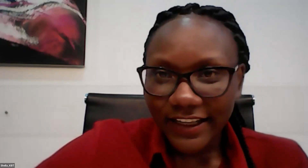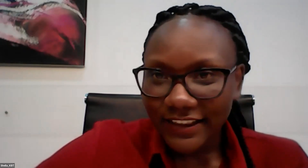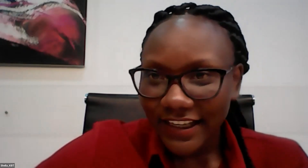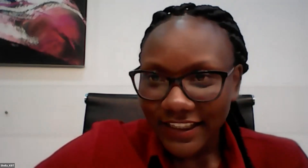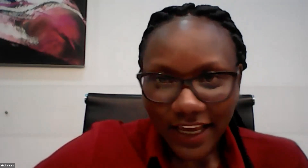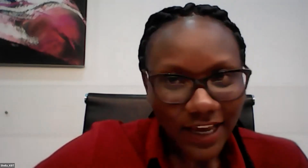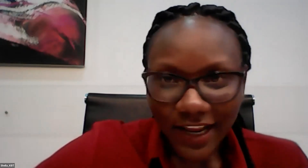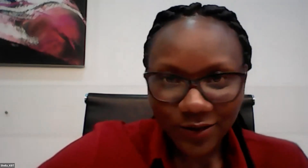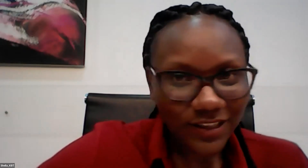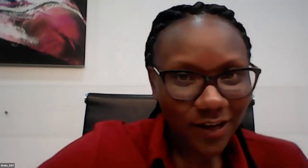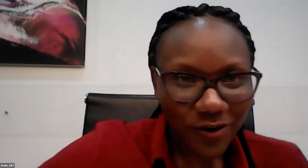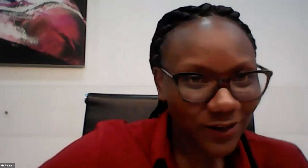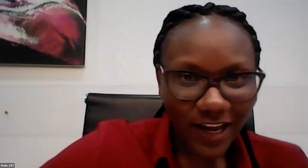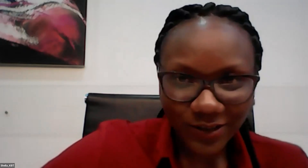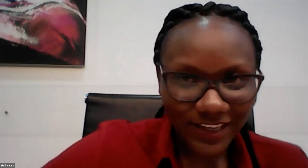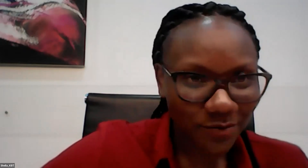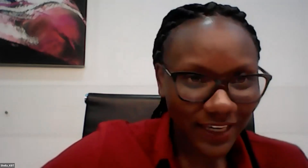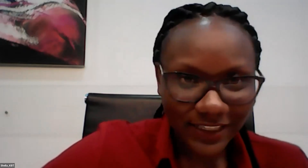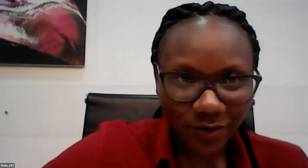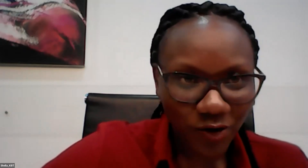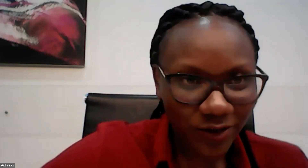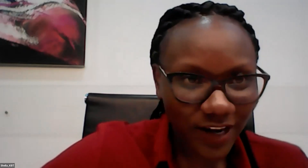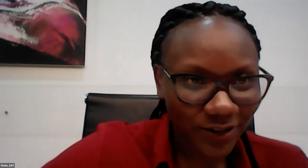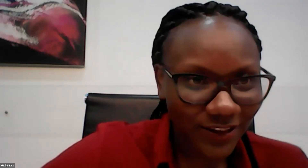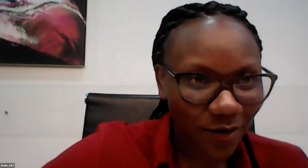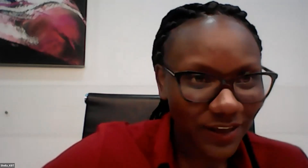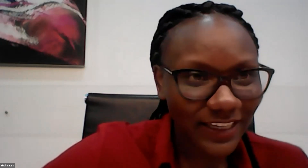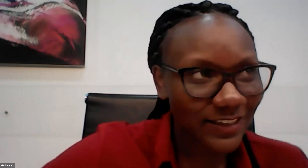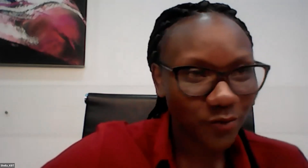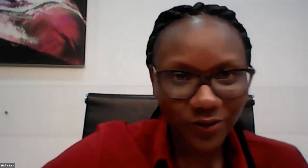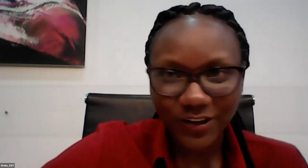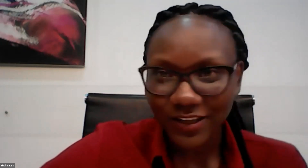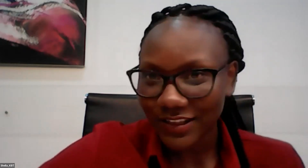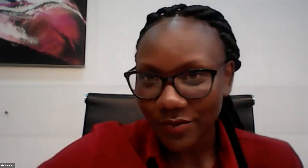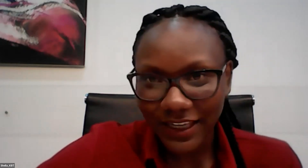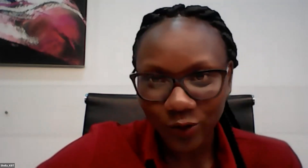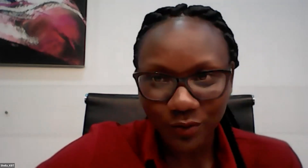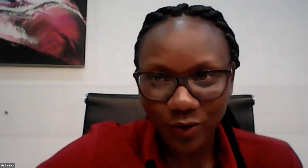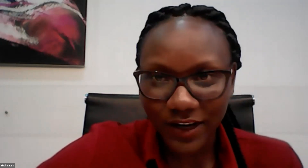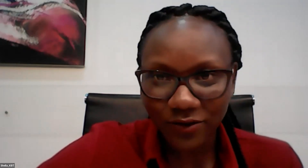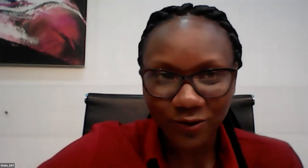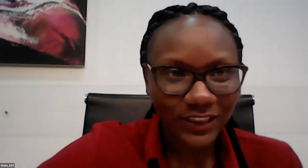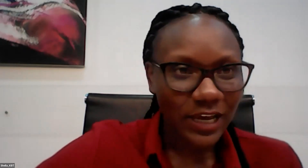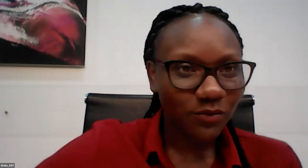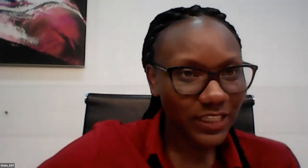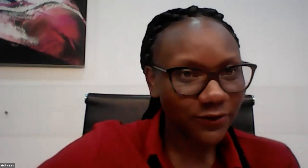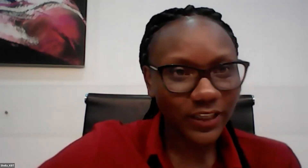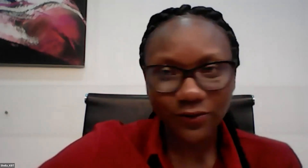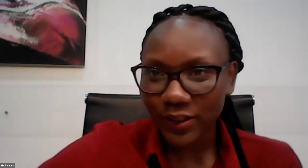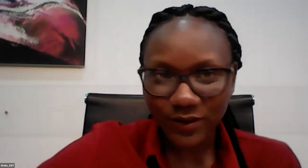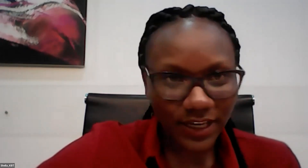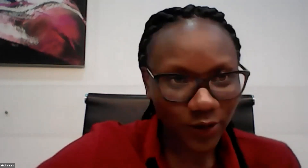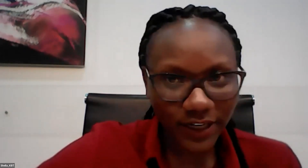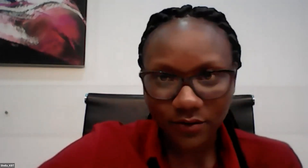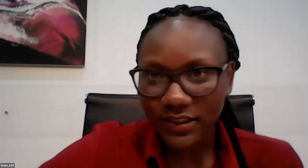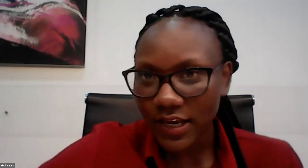Okay, great. I'd like to see some more introductions coming in. Some more introductions coming in will be wonderful. Please feel